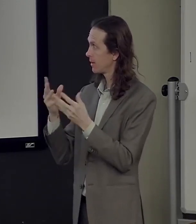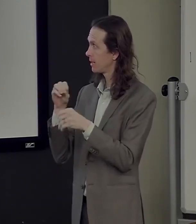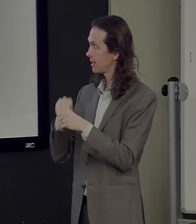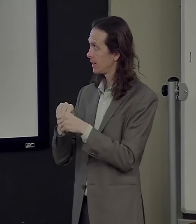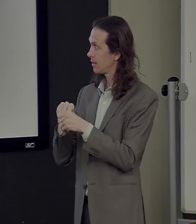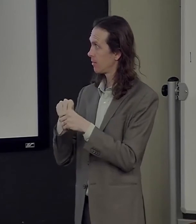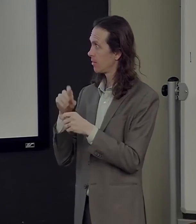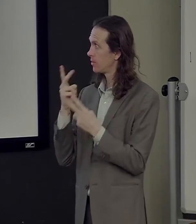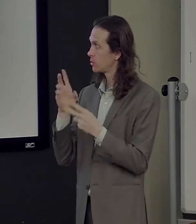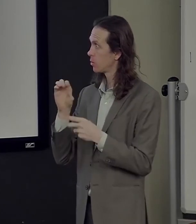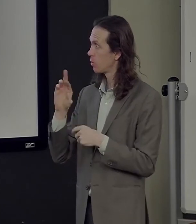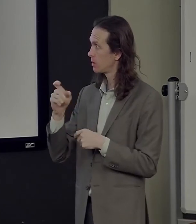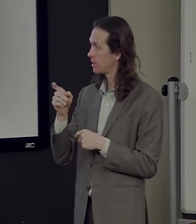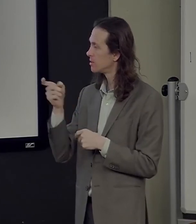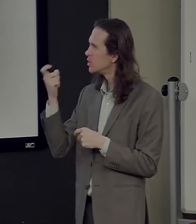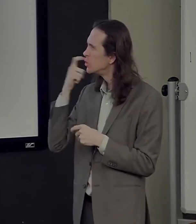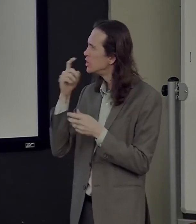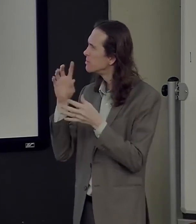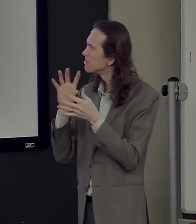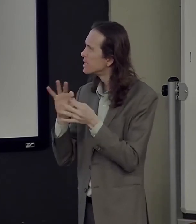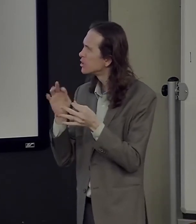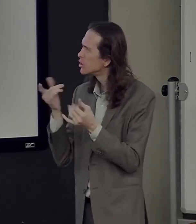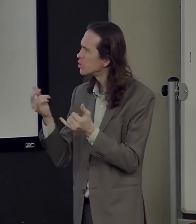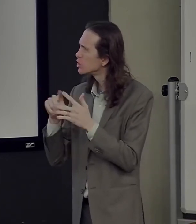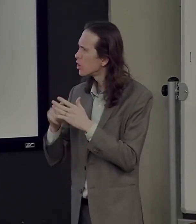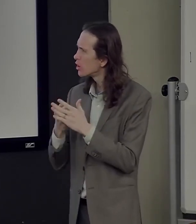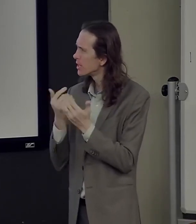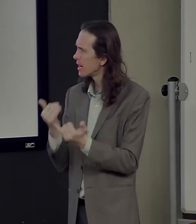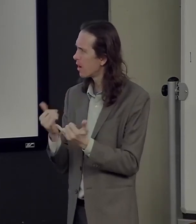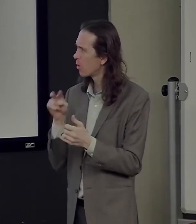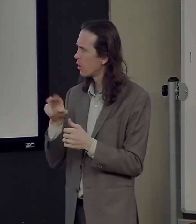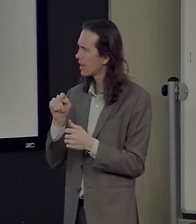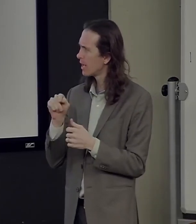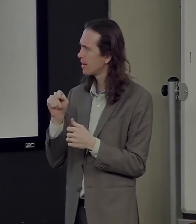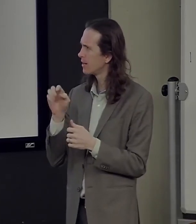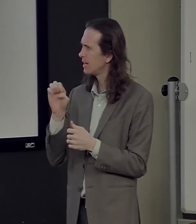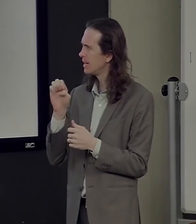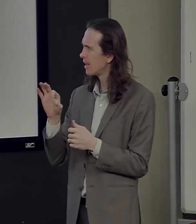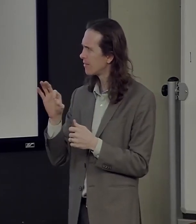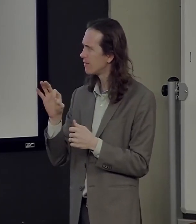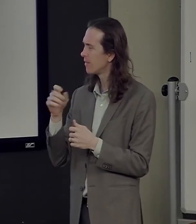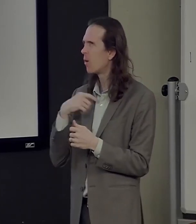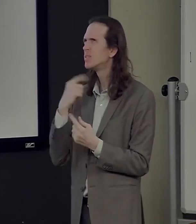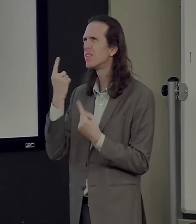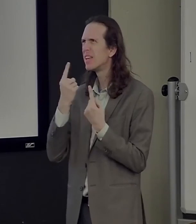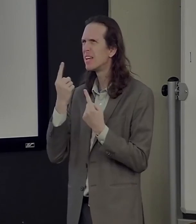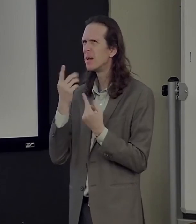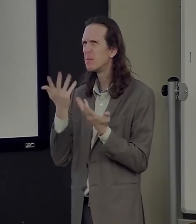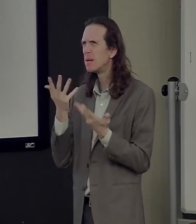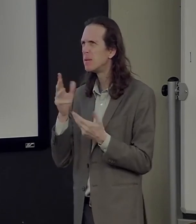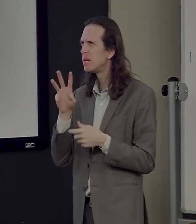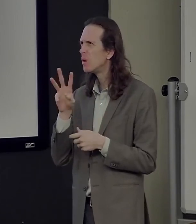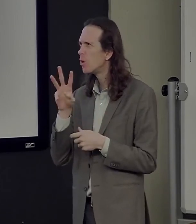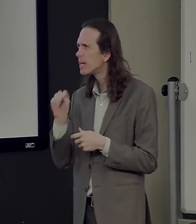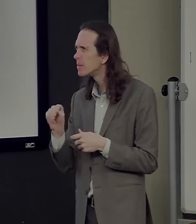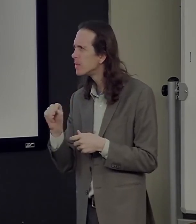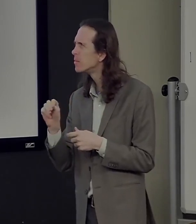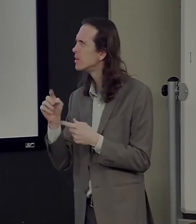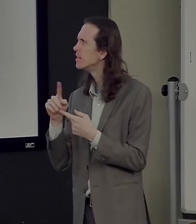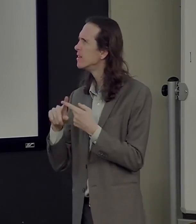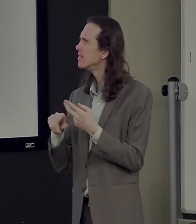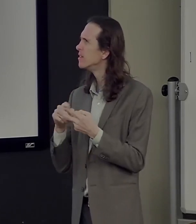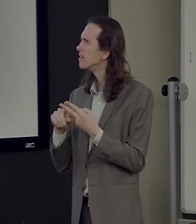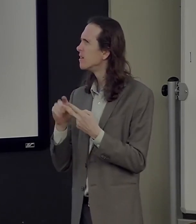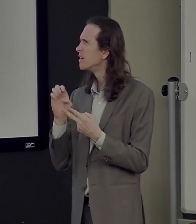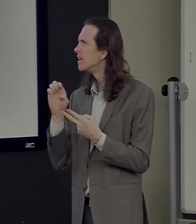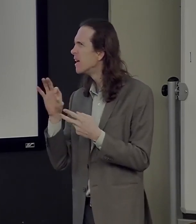functions that can be activated in the visual cortex? Like you just mentioned that you're starting to look at executive function. I